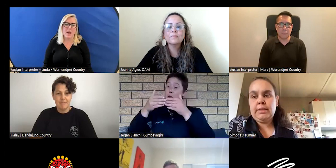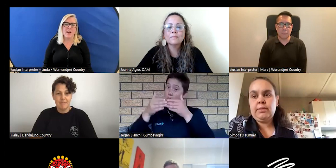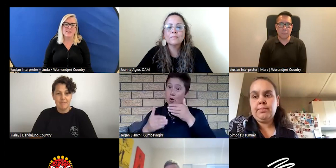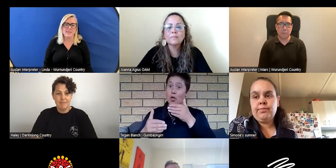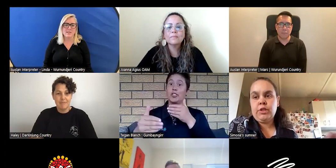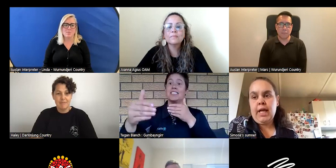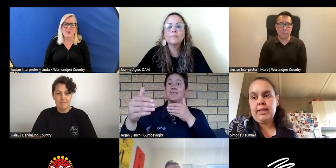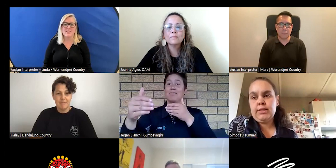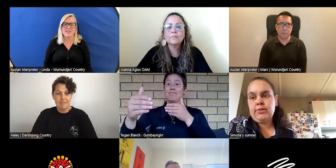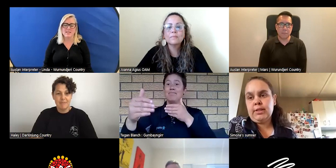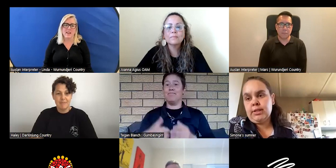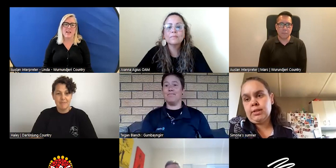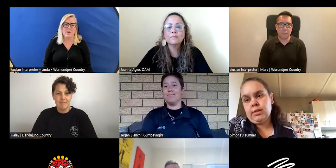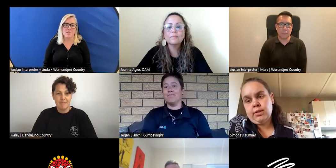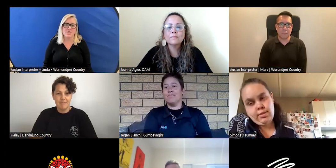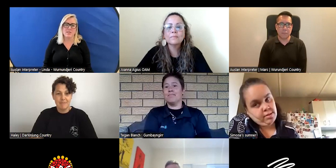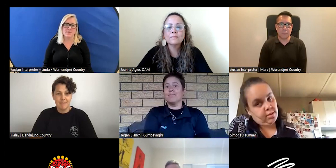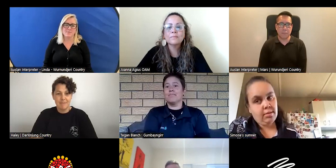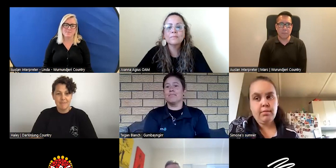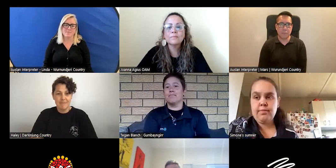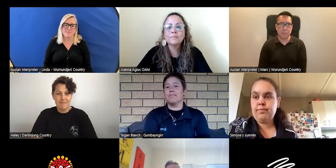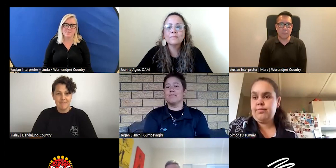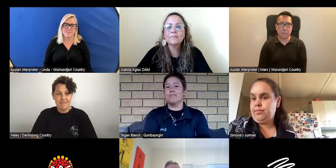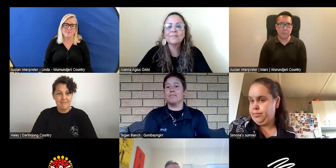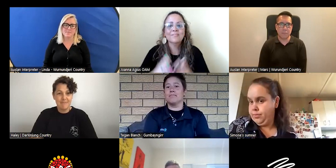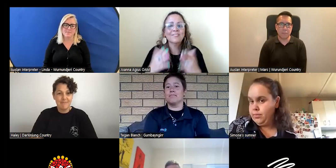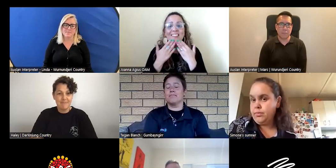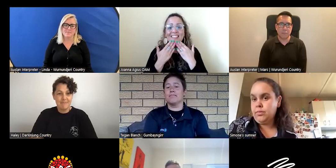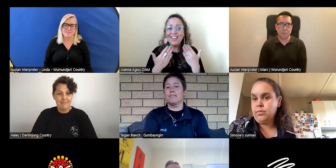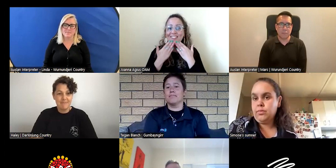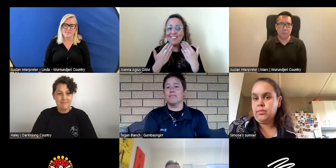elders past, present, and emerging.